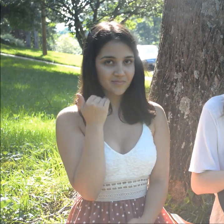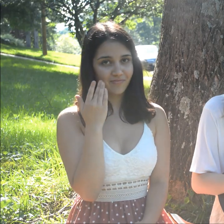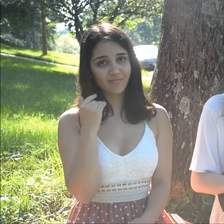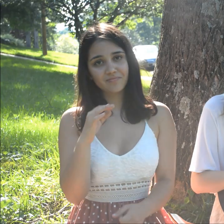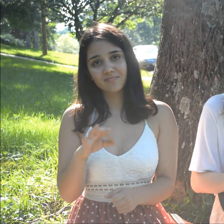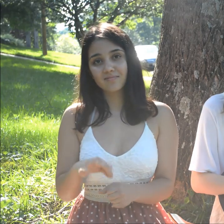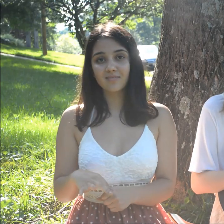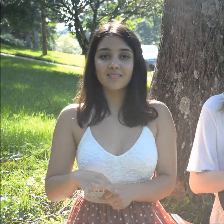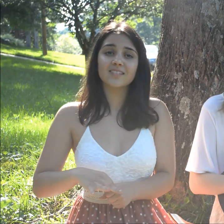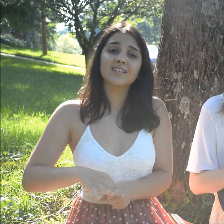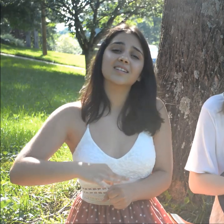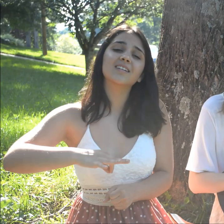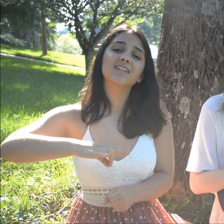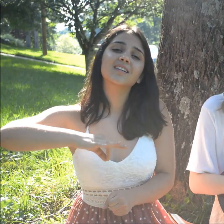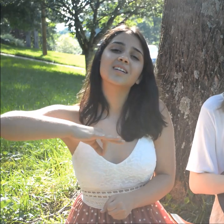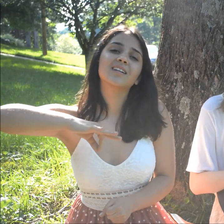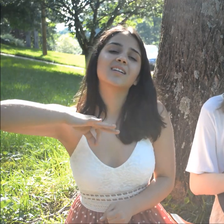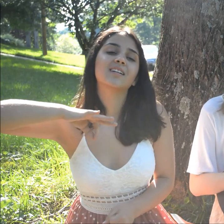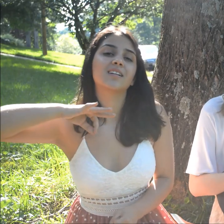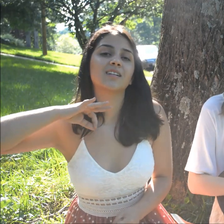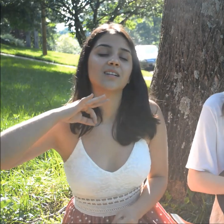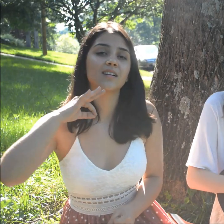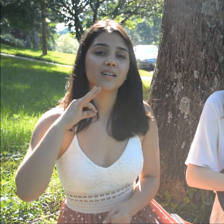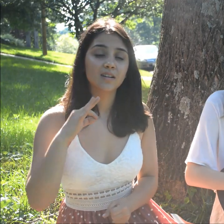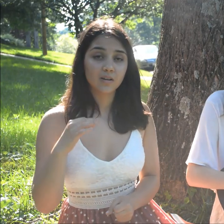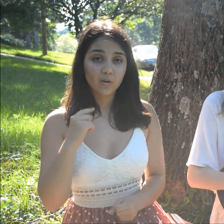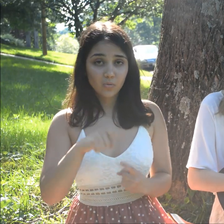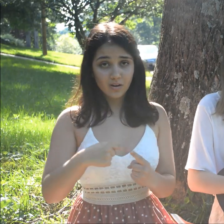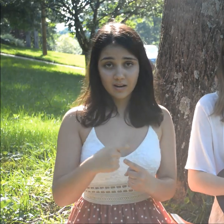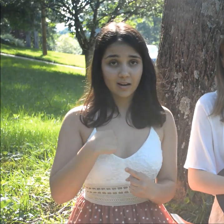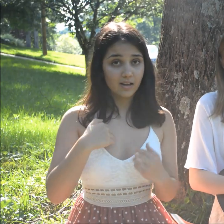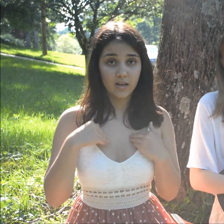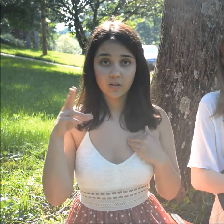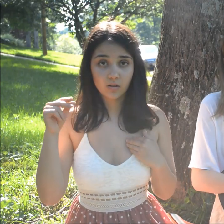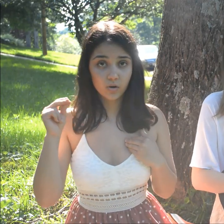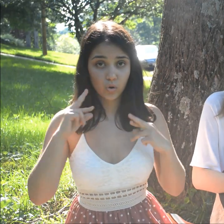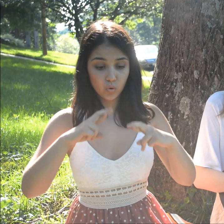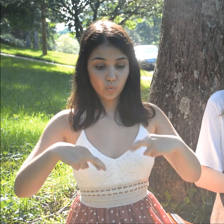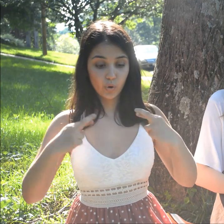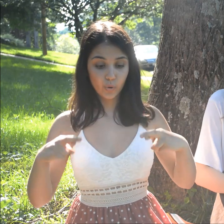sweet creature, when I run out of rope,